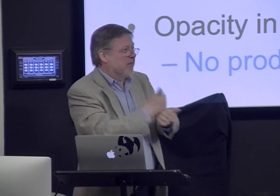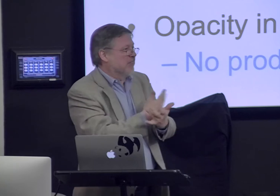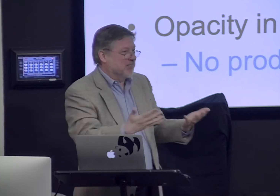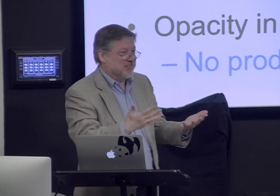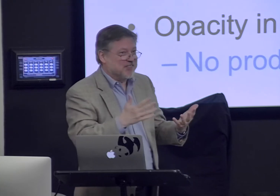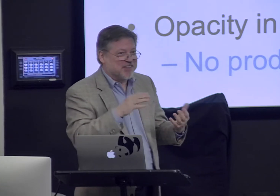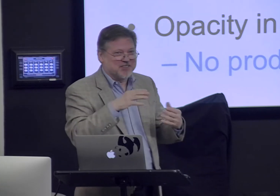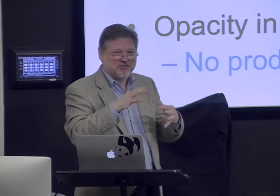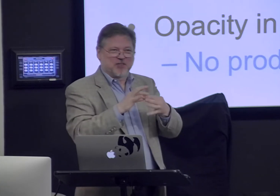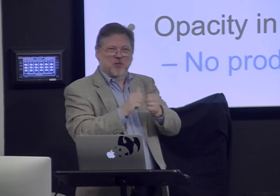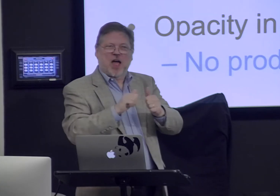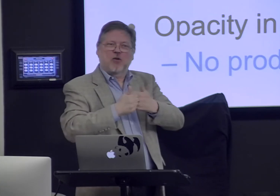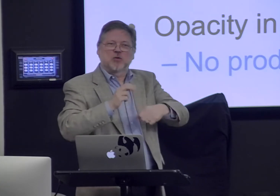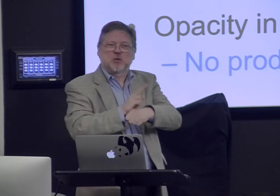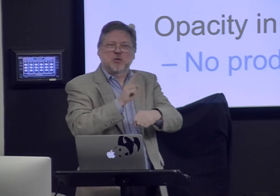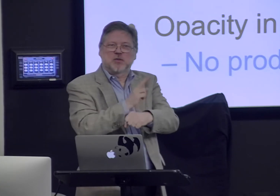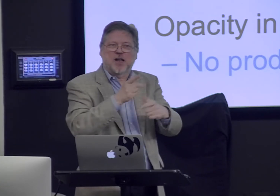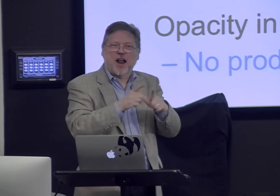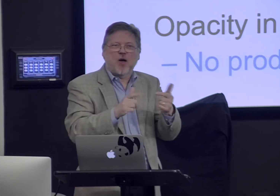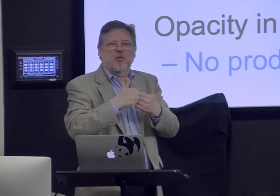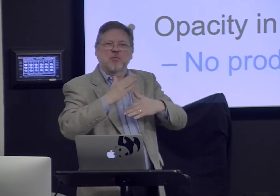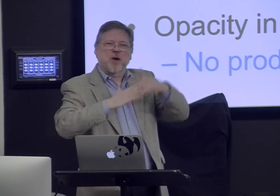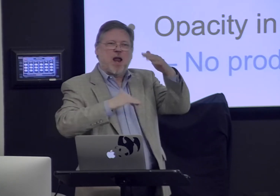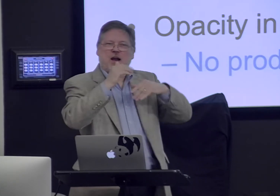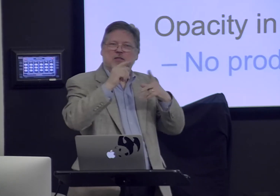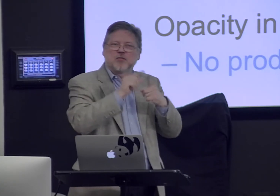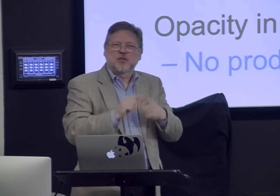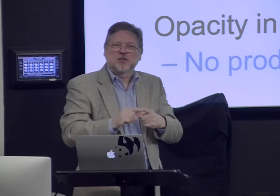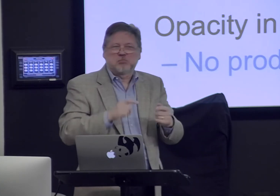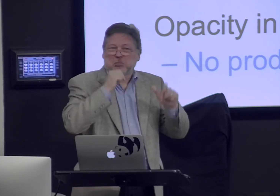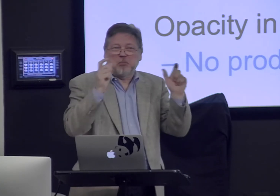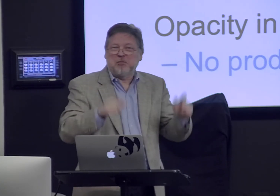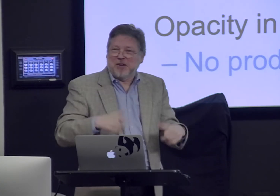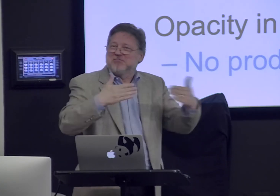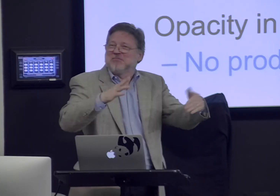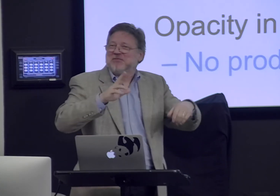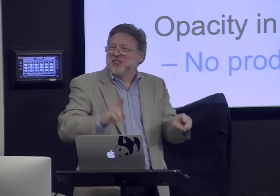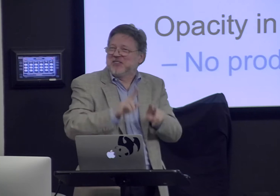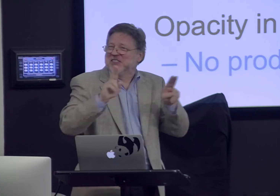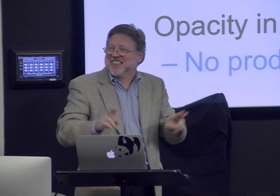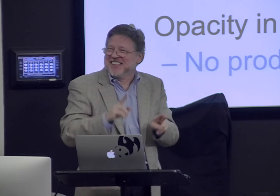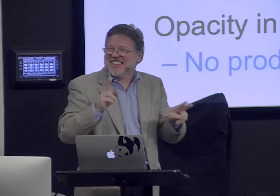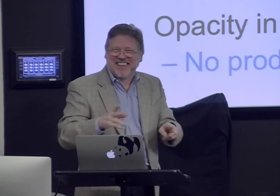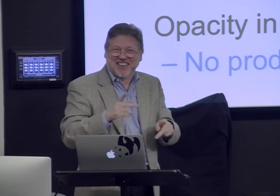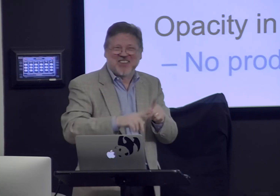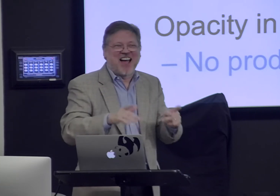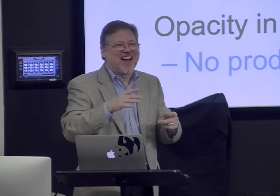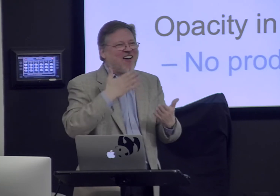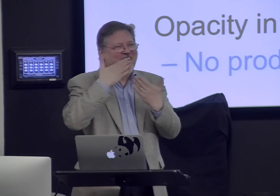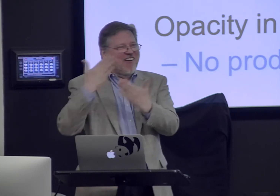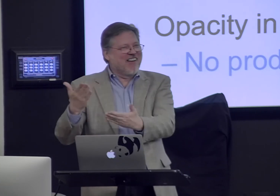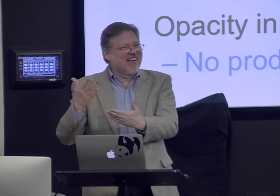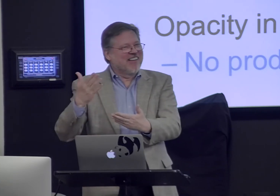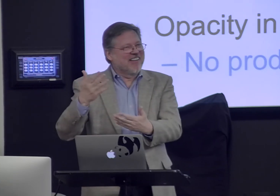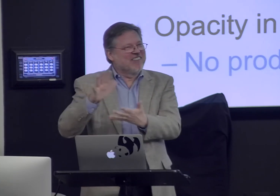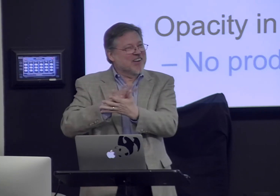apparent to modern day signers, which is fine. We don't have to know everything about our language to use it. People use their languages all